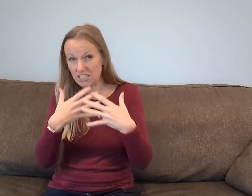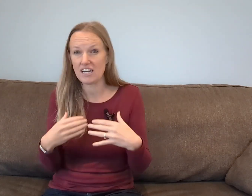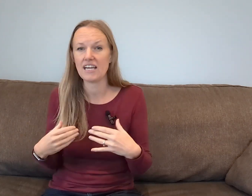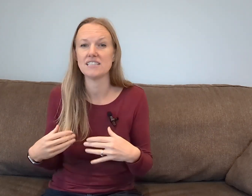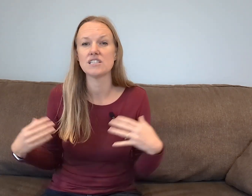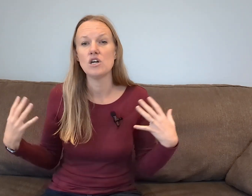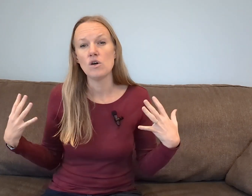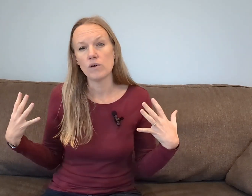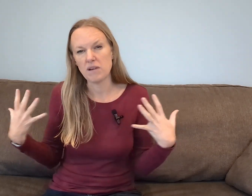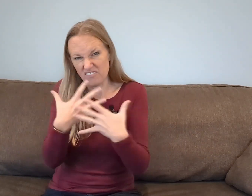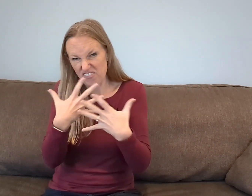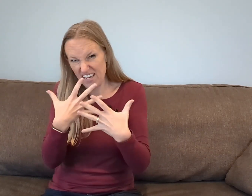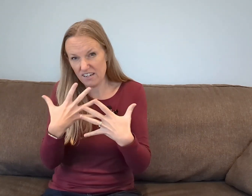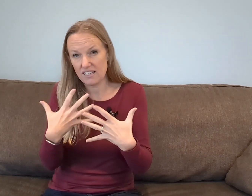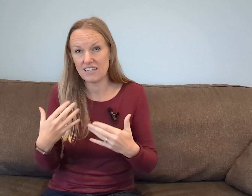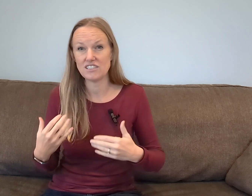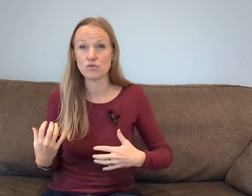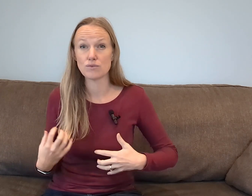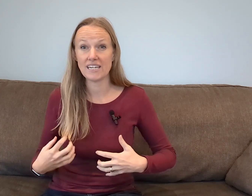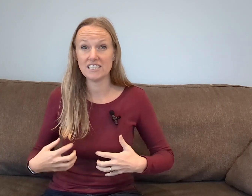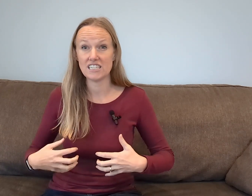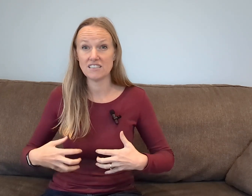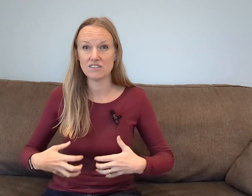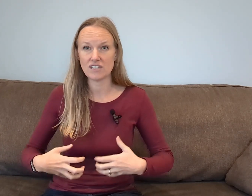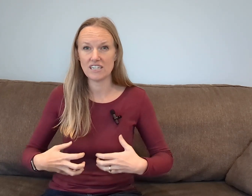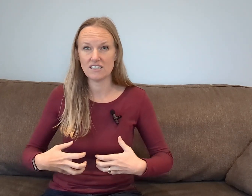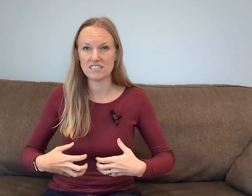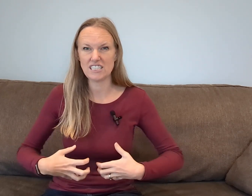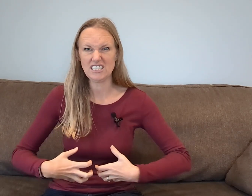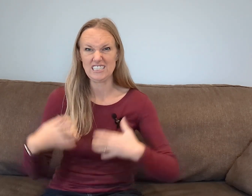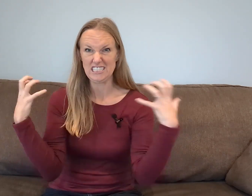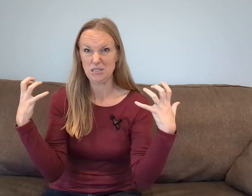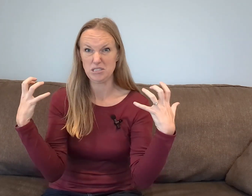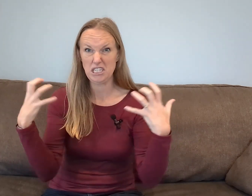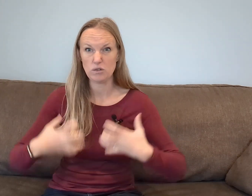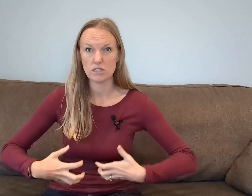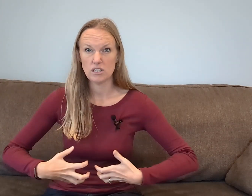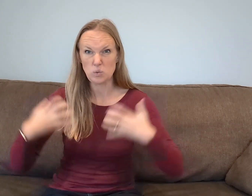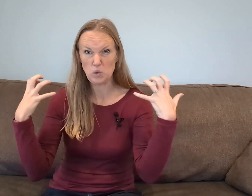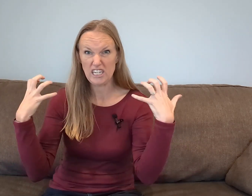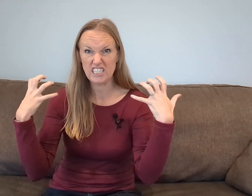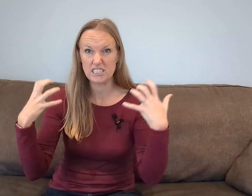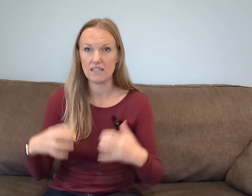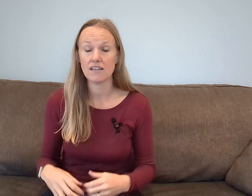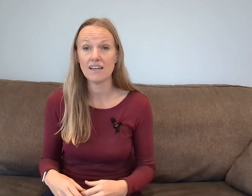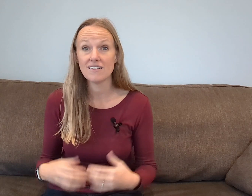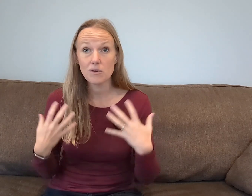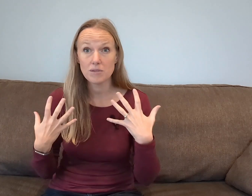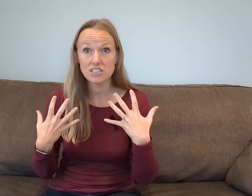your hands. When my fear and then is raging, so for here it's here and then it just comes out, raging, okay? And you want to make sure